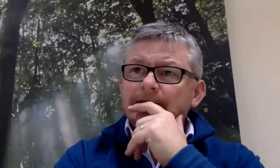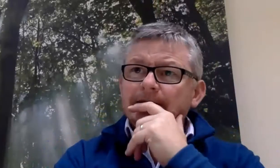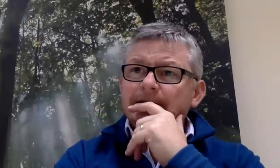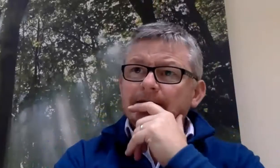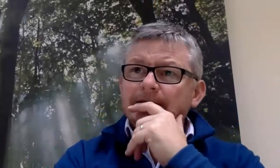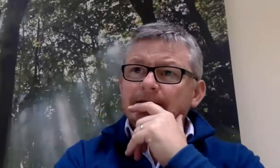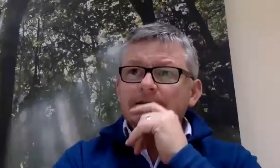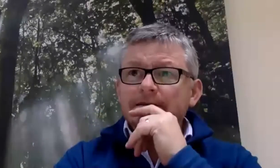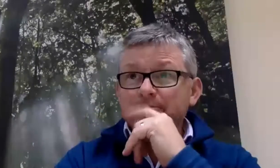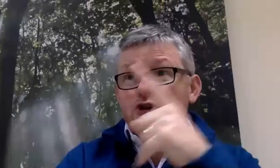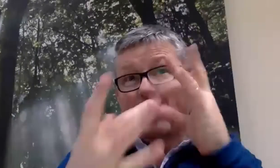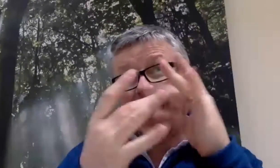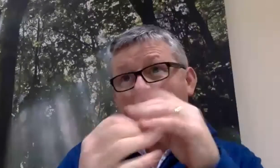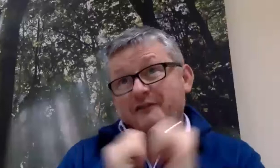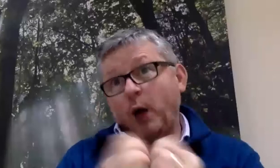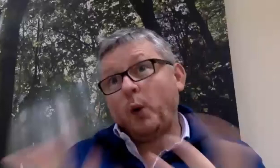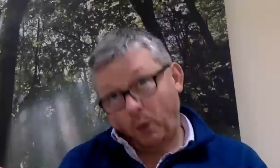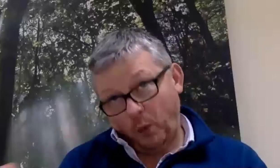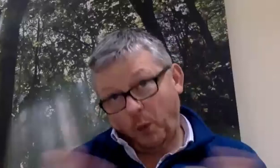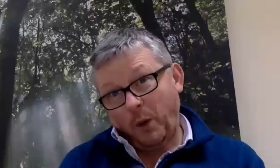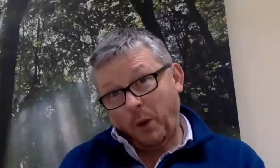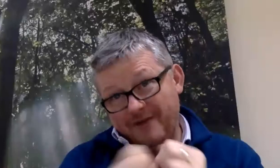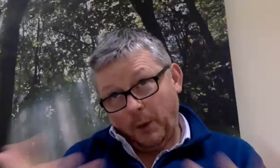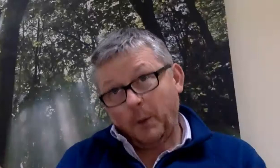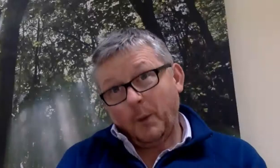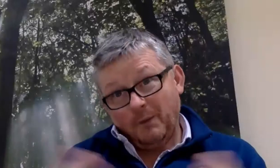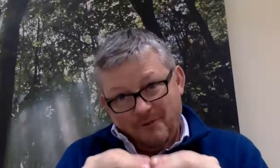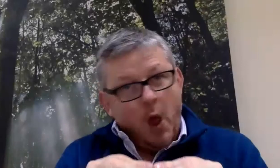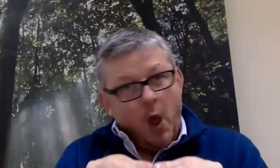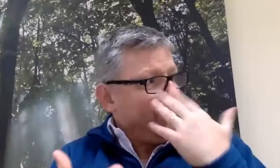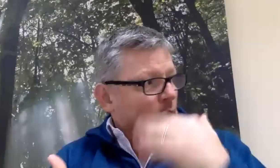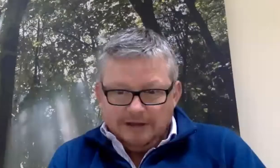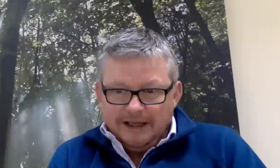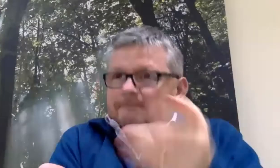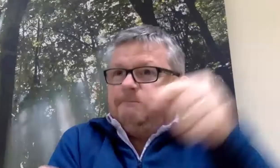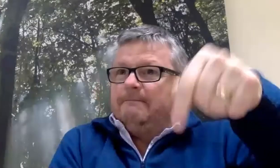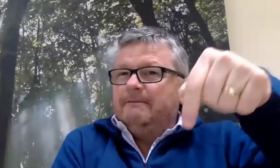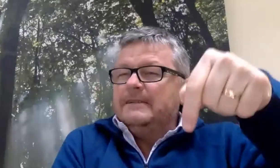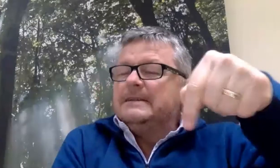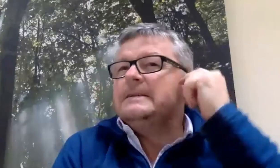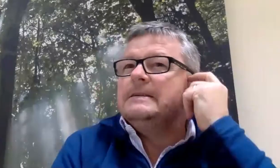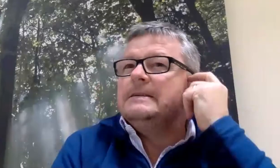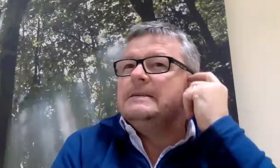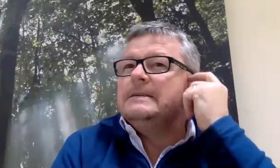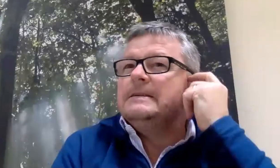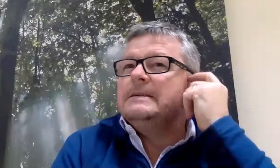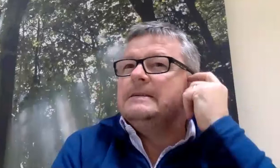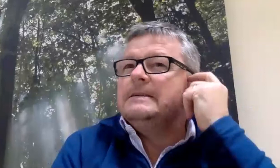them access to employment opportunities. And it's about your core values, isn't it? It's about valuing